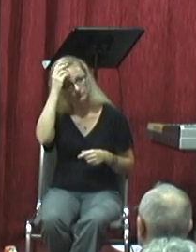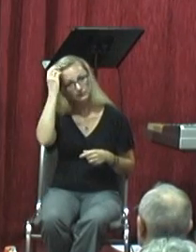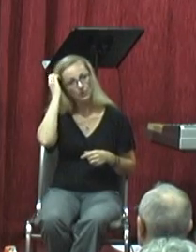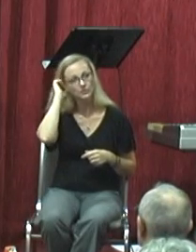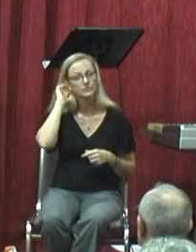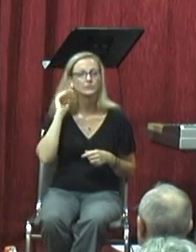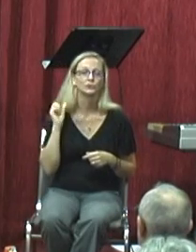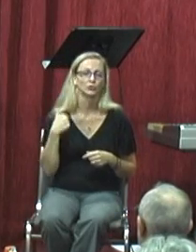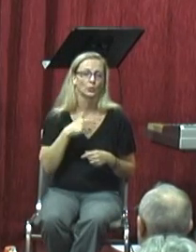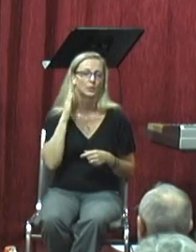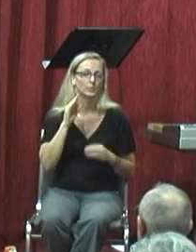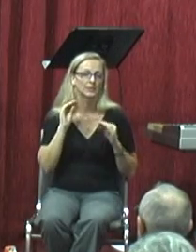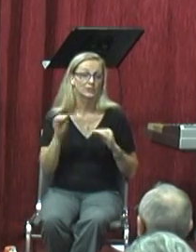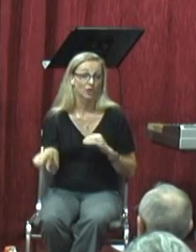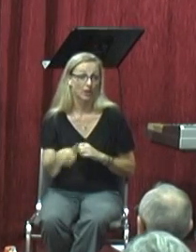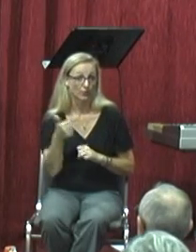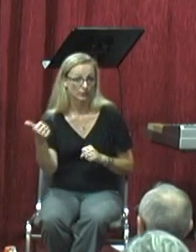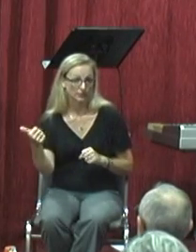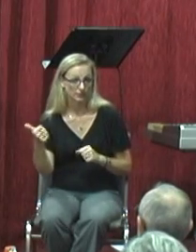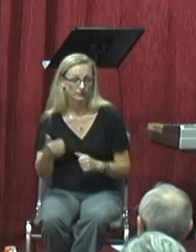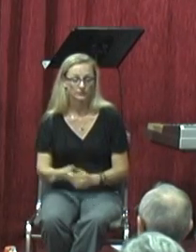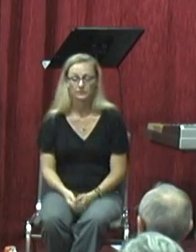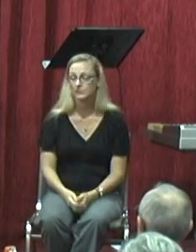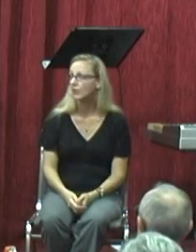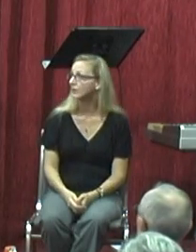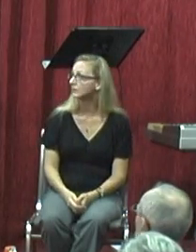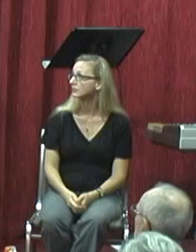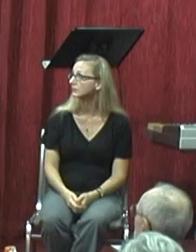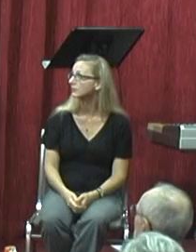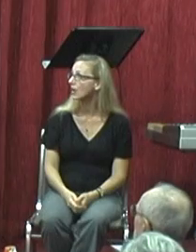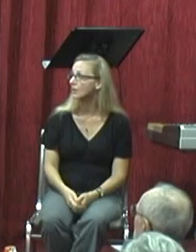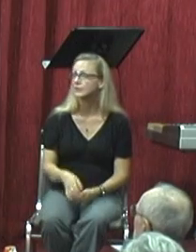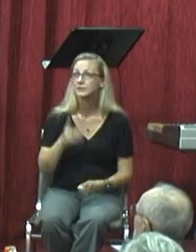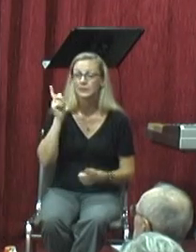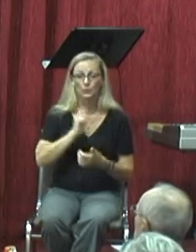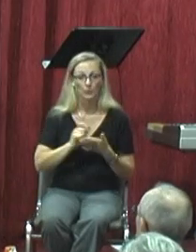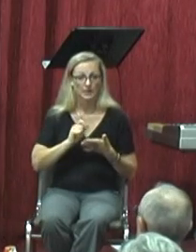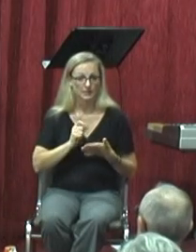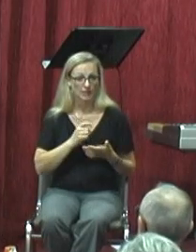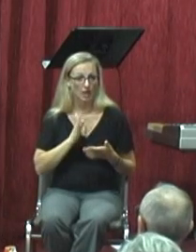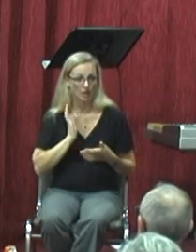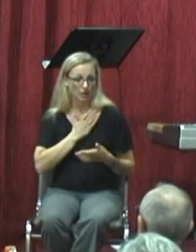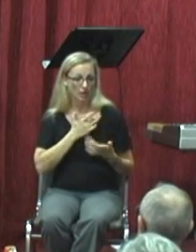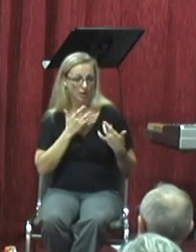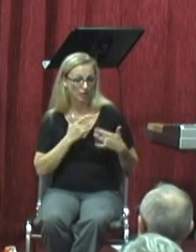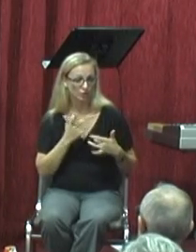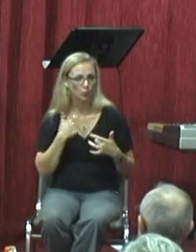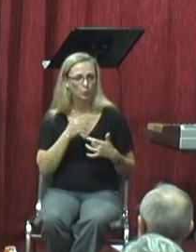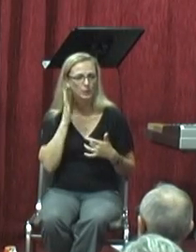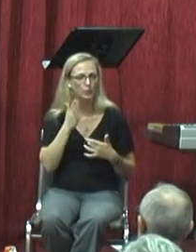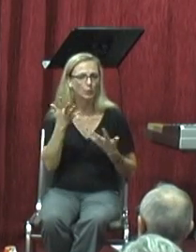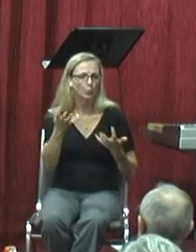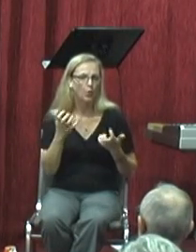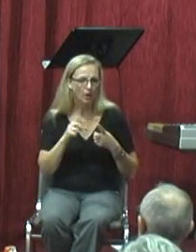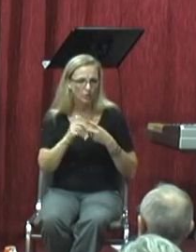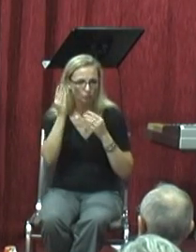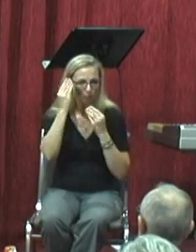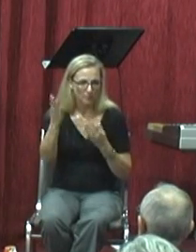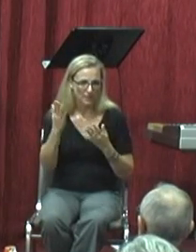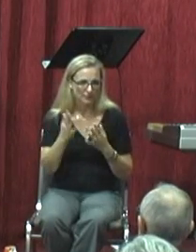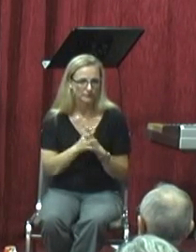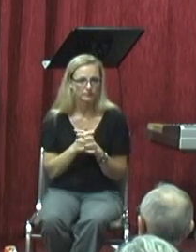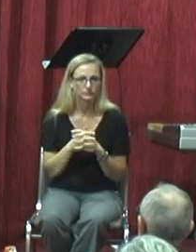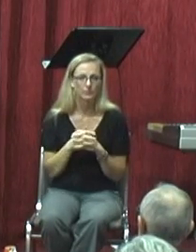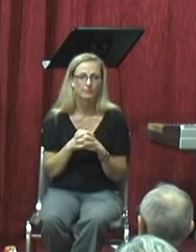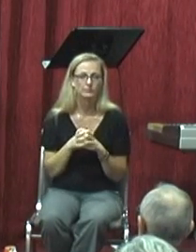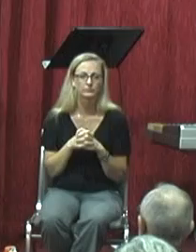and so we can teach others. And He writes it on our hearts so that we will want to obey it and